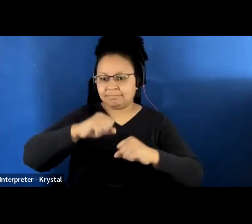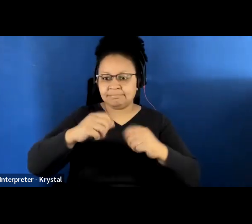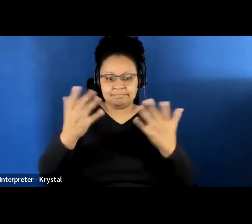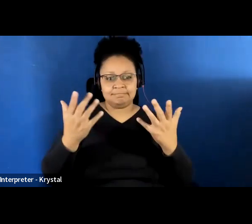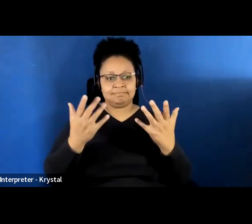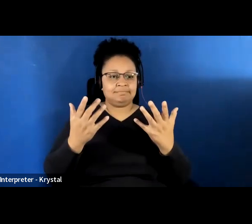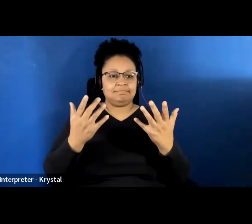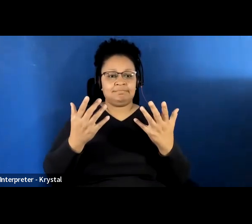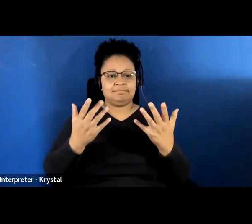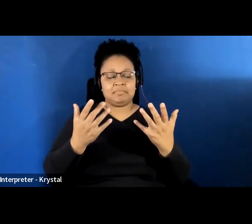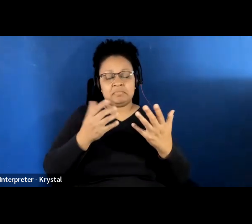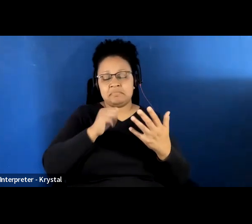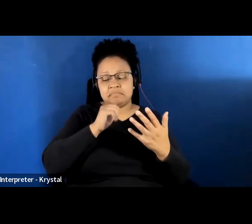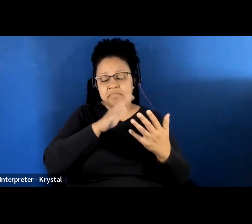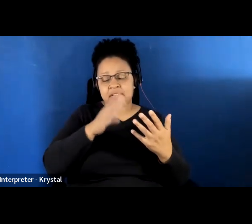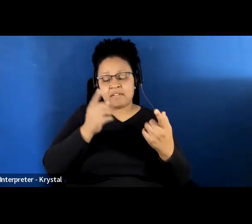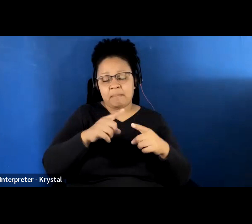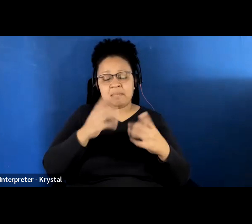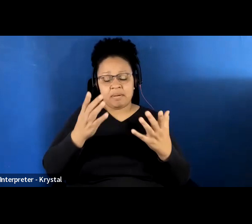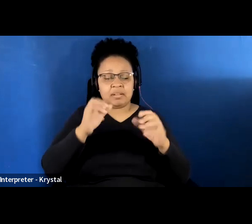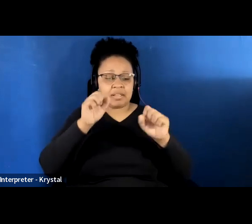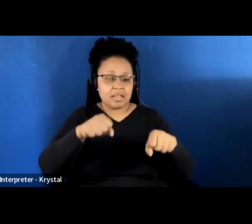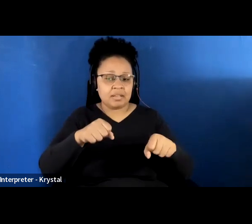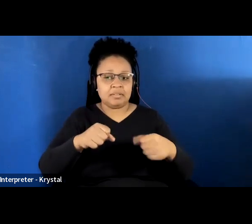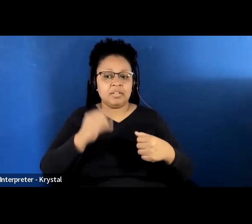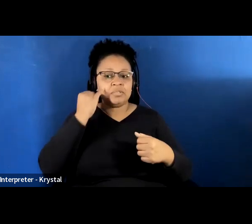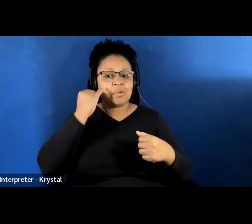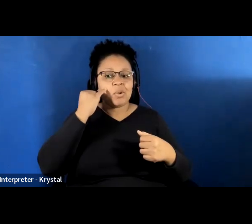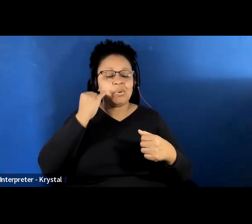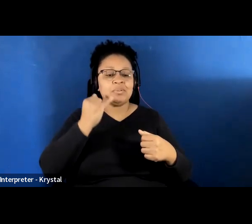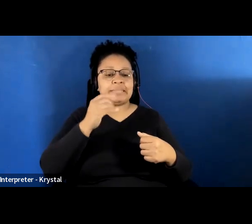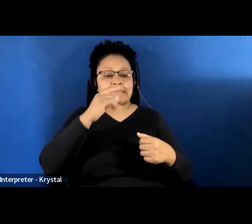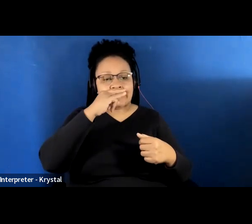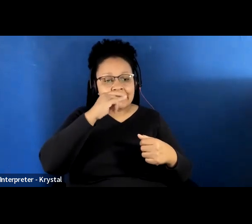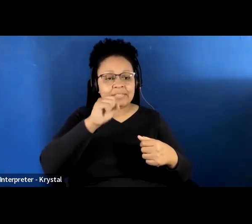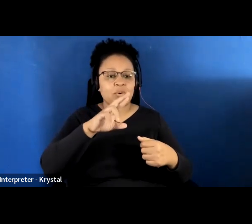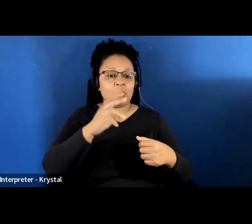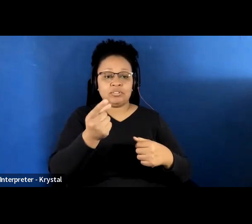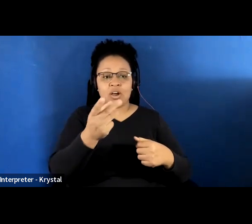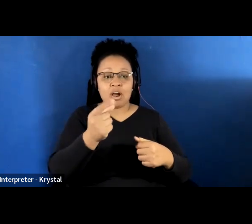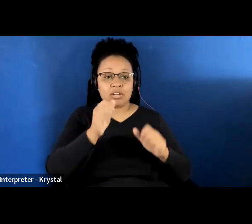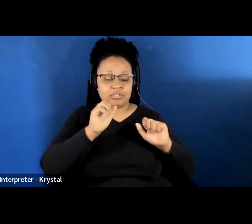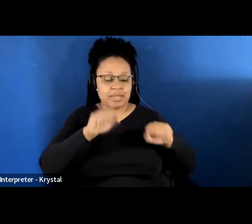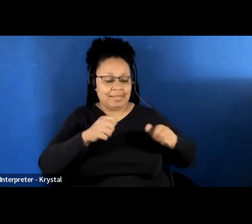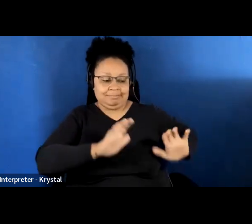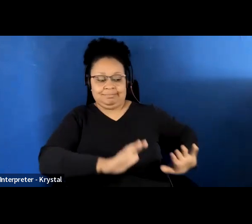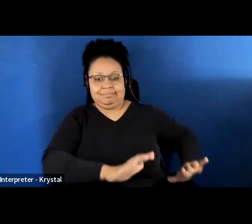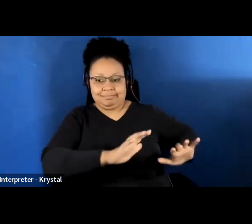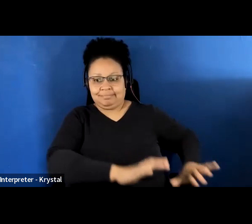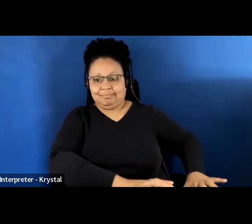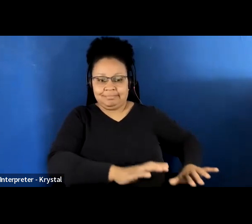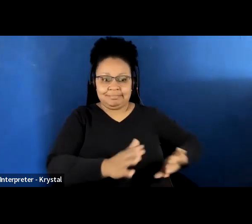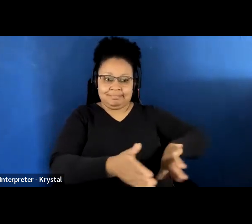happened, but good to have. Also good for little kids or dogs that jump up, you can kind of push down and push them out of the